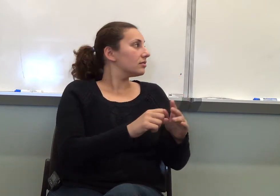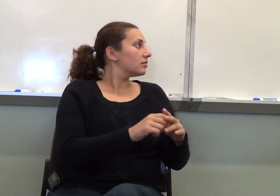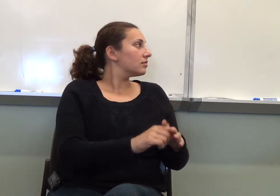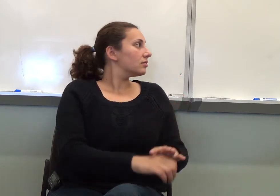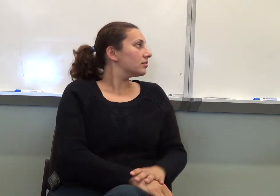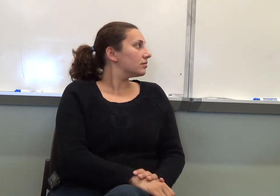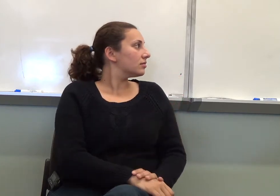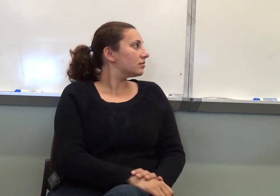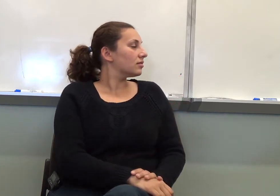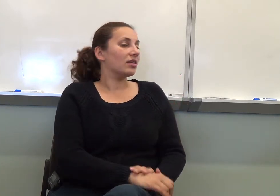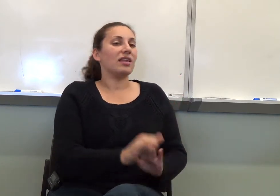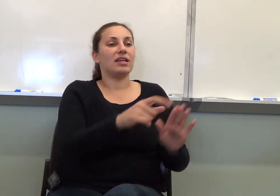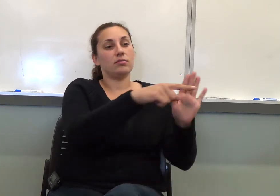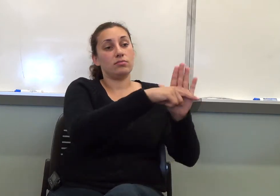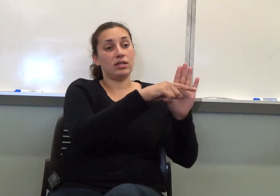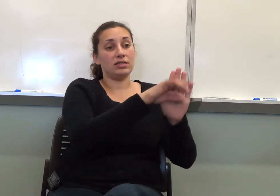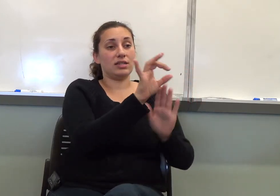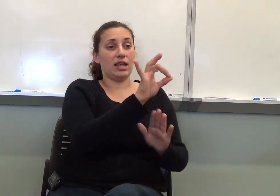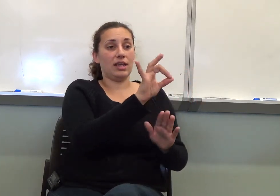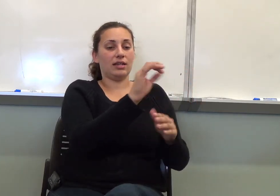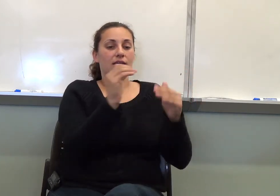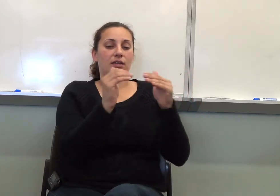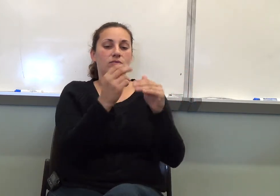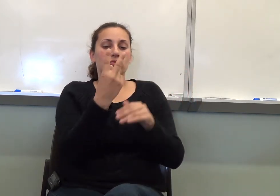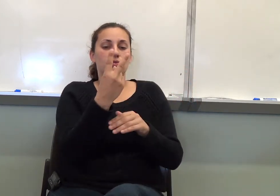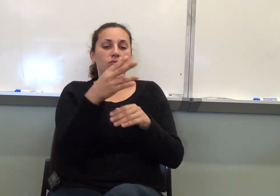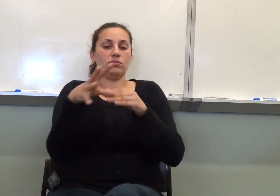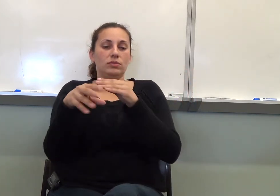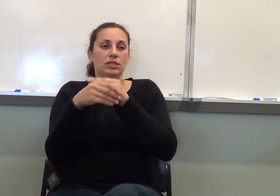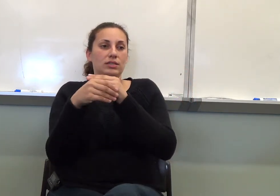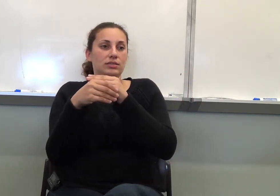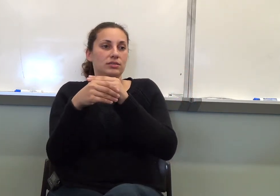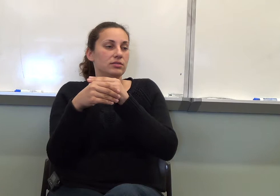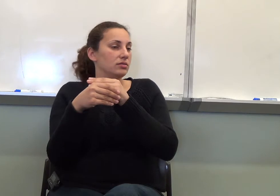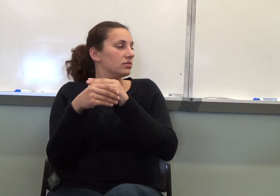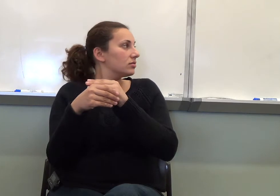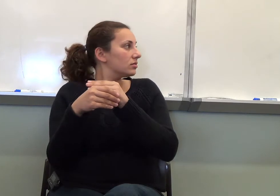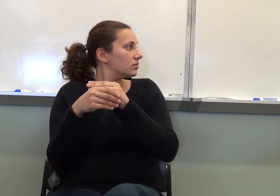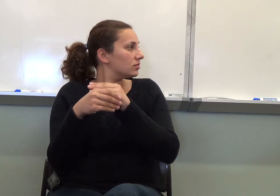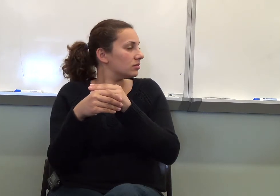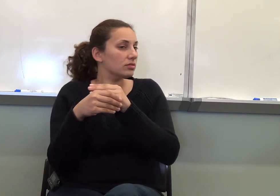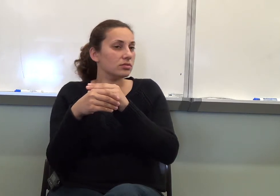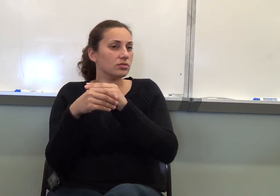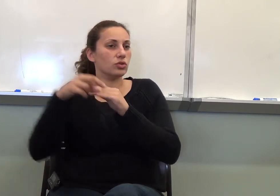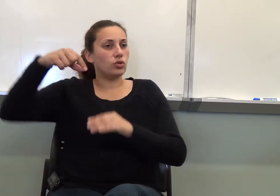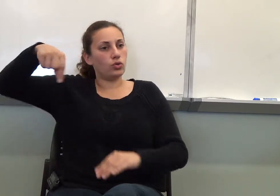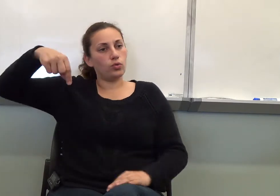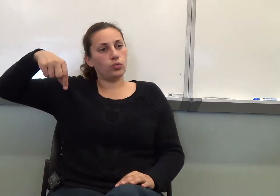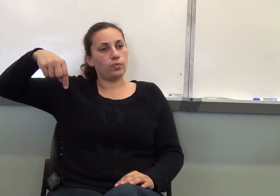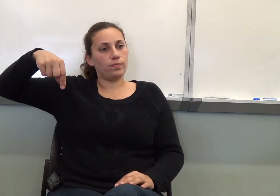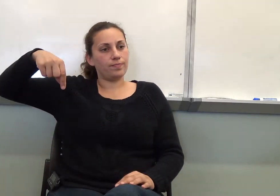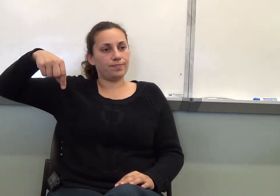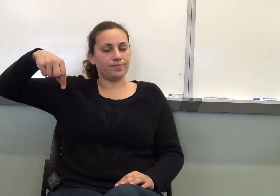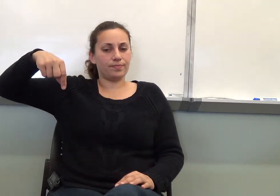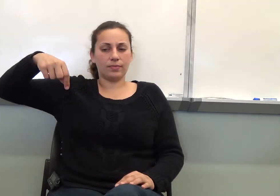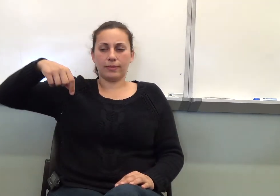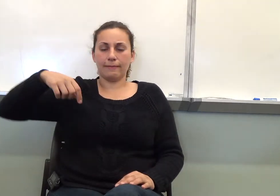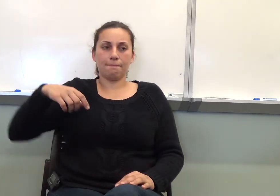Let's say a minus 8 equals q plus q. And we want to know what q makes it true. You can sit there and strain